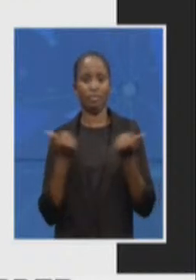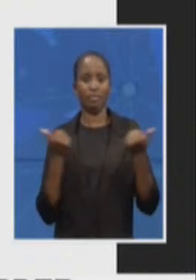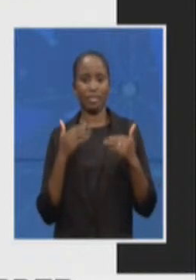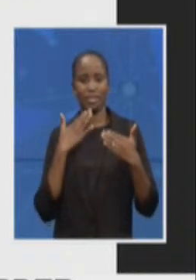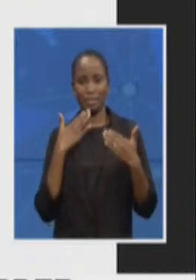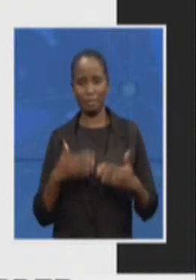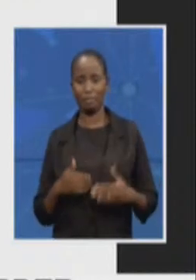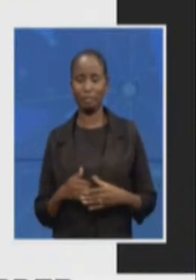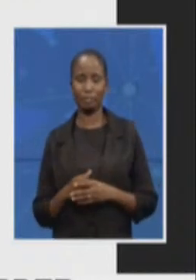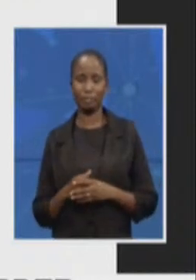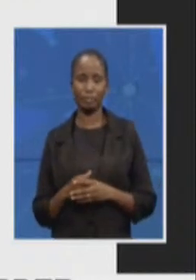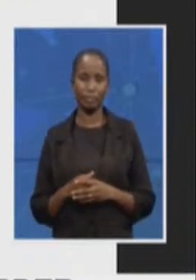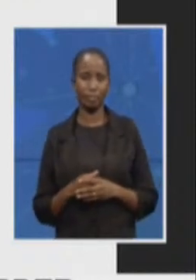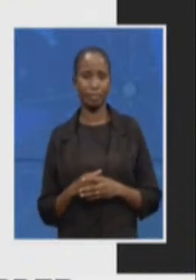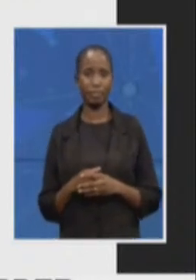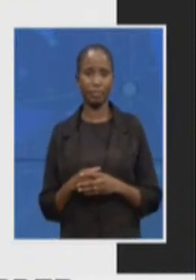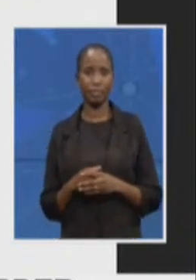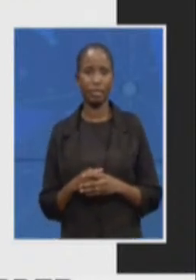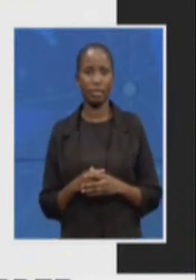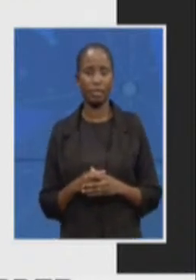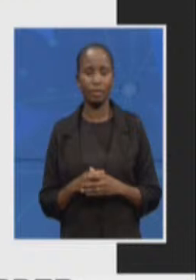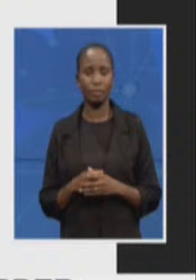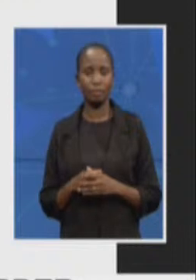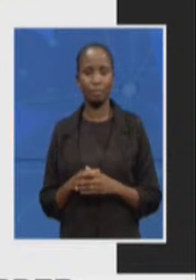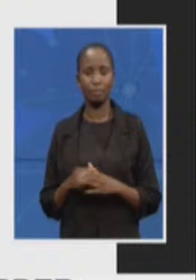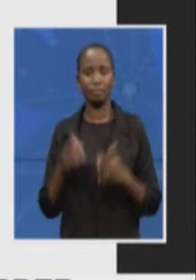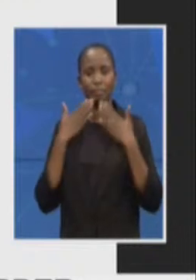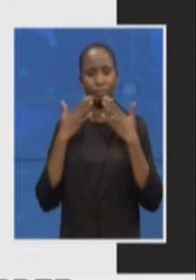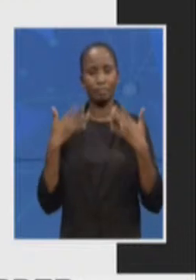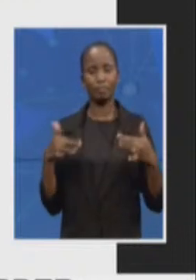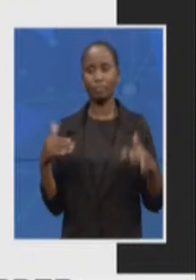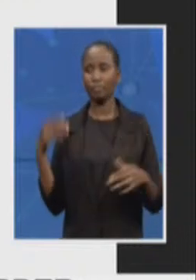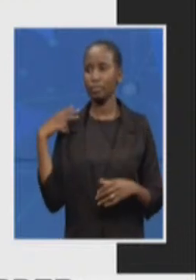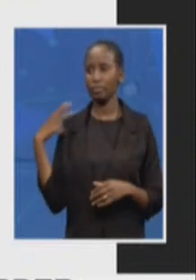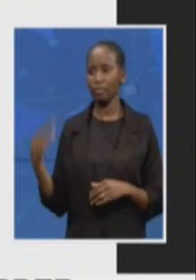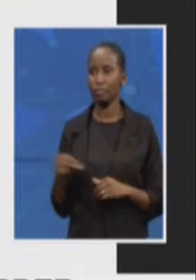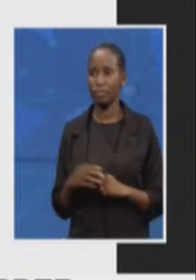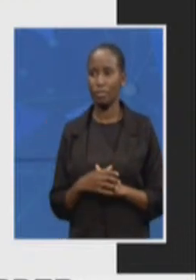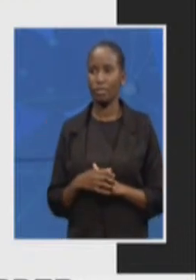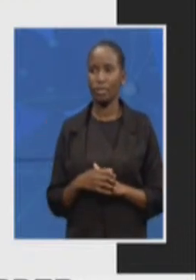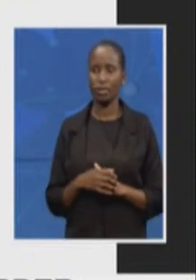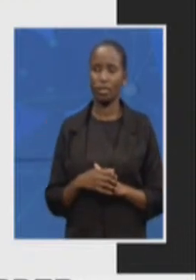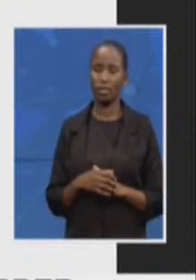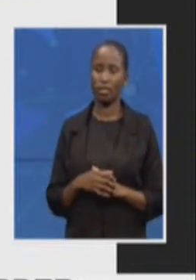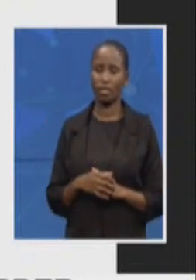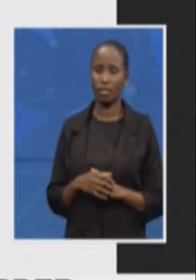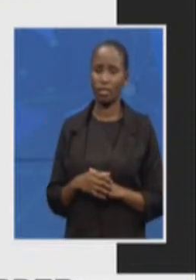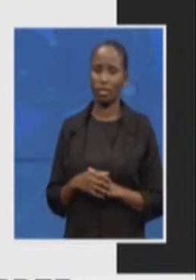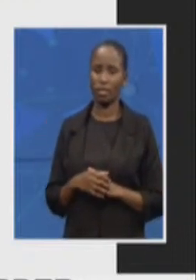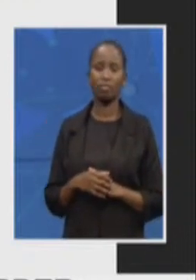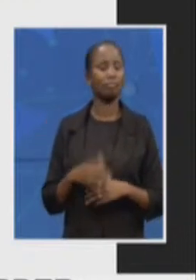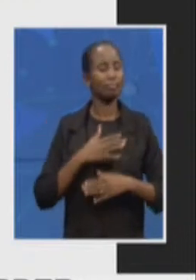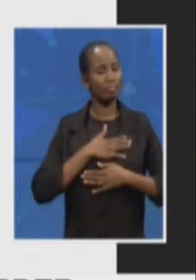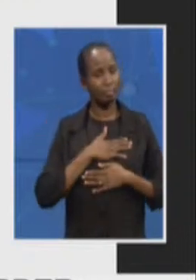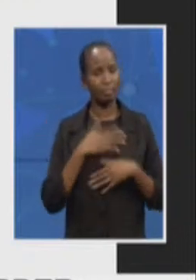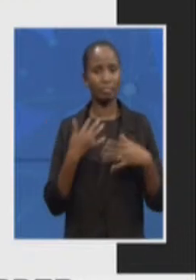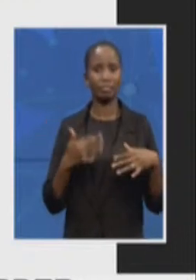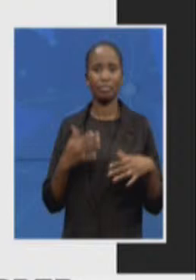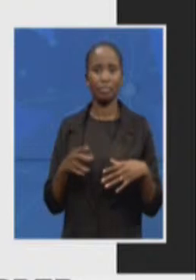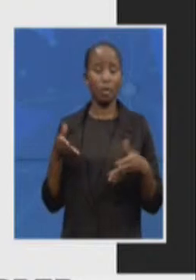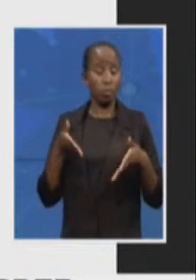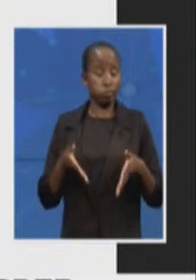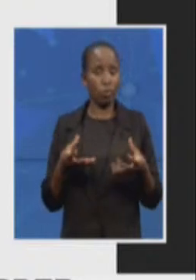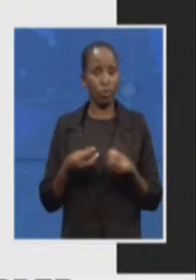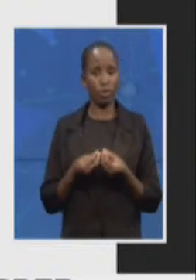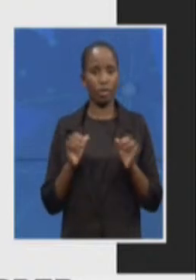Thank you very much, Minister. It's an honor for me to be here with you today. I'm going to very quickly go through what we do and